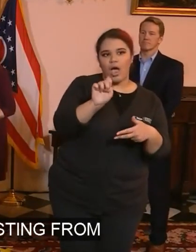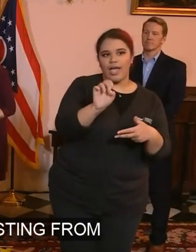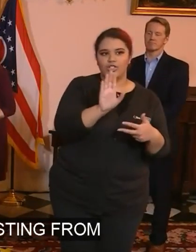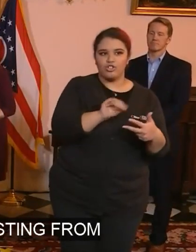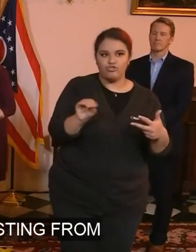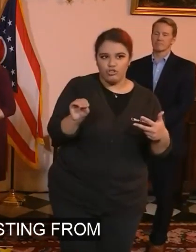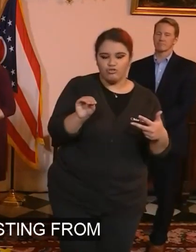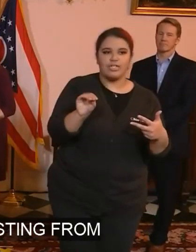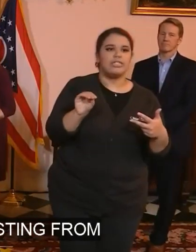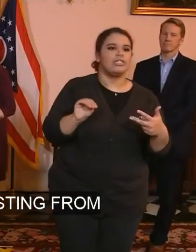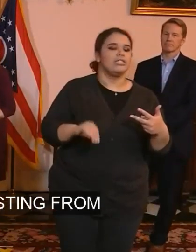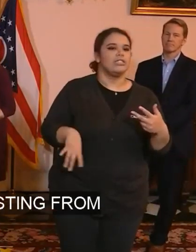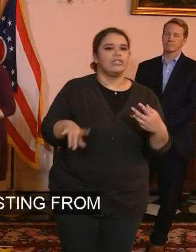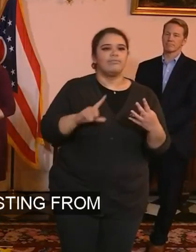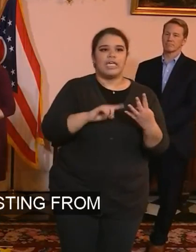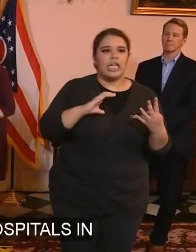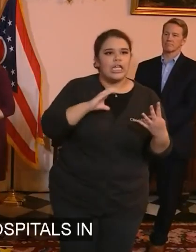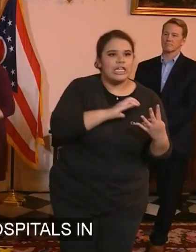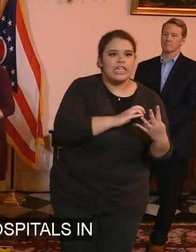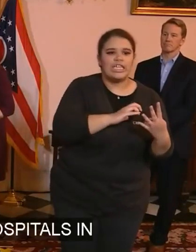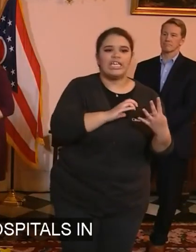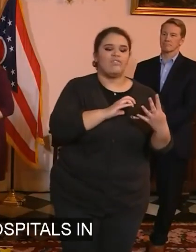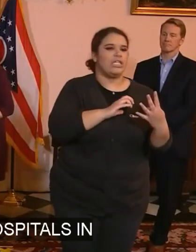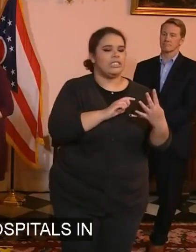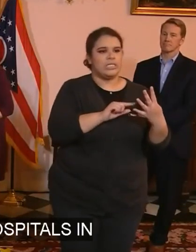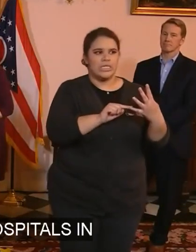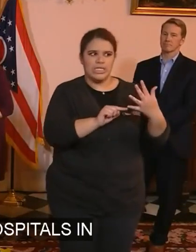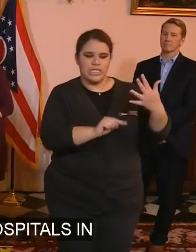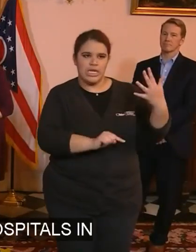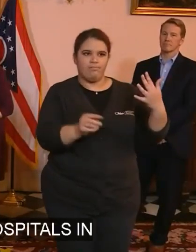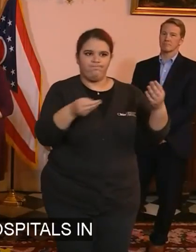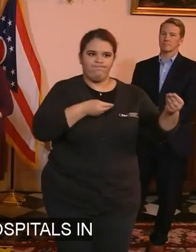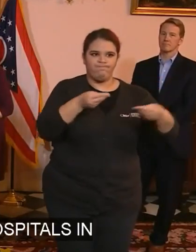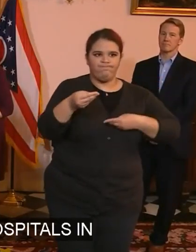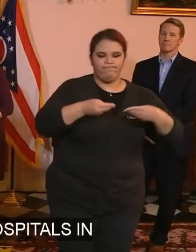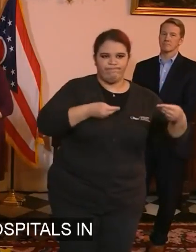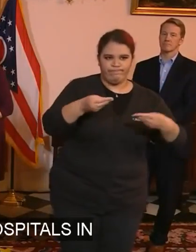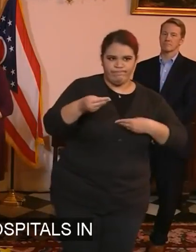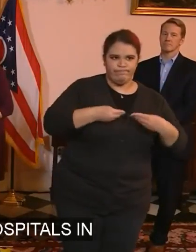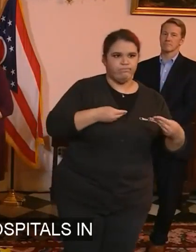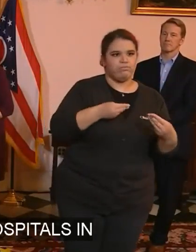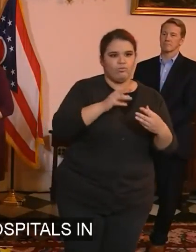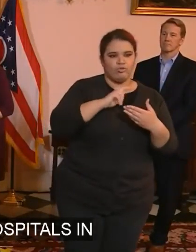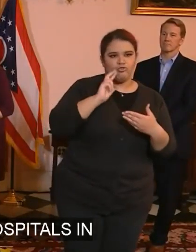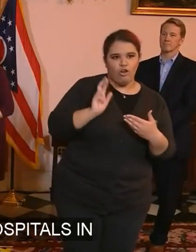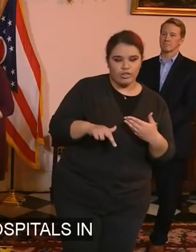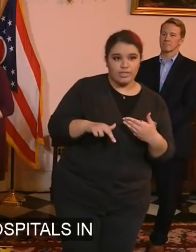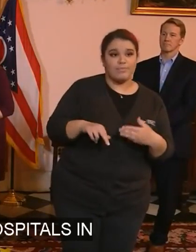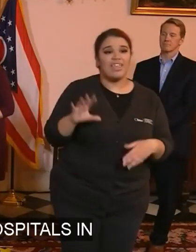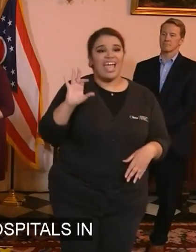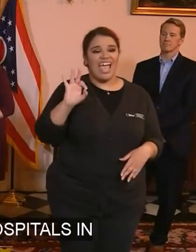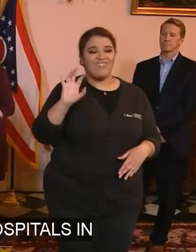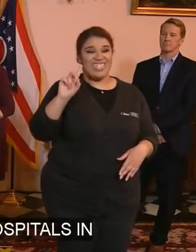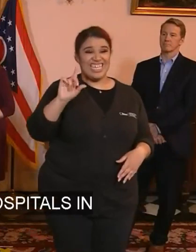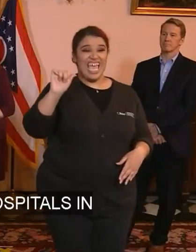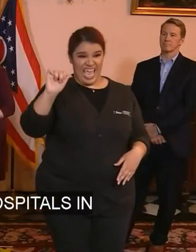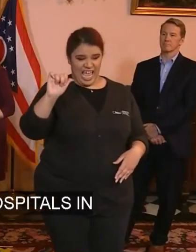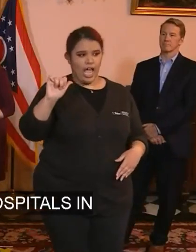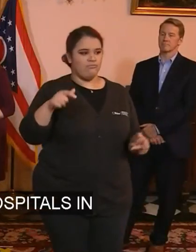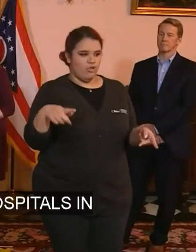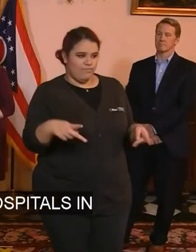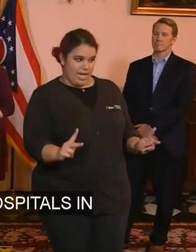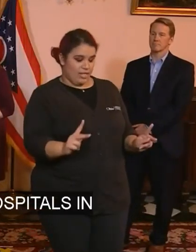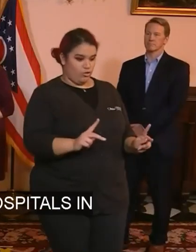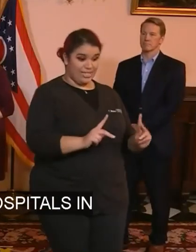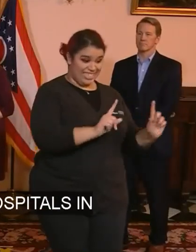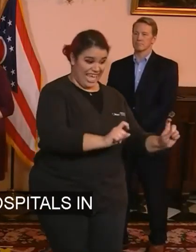They have their own testing because it's very easy. The FDA made it so that folks could get their own tests up and going, and the hospitals will do that. Theirs are